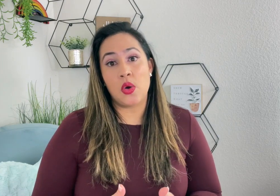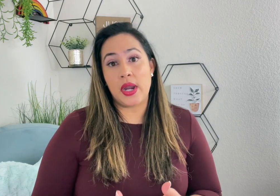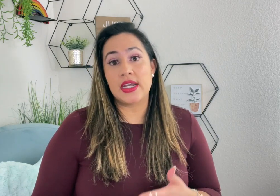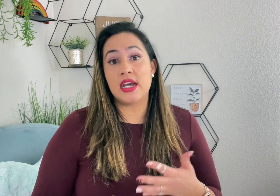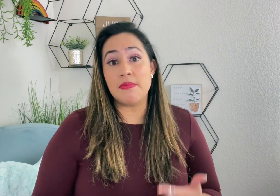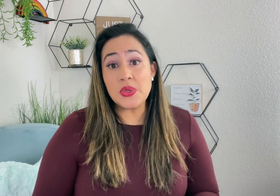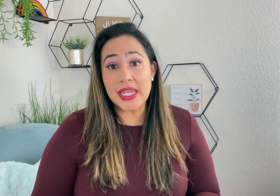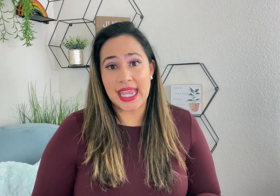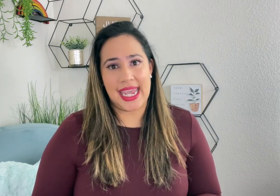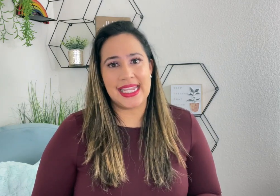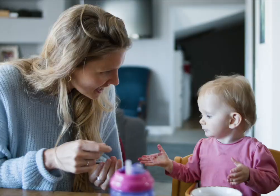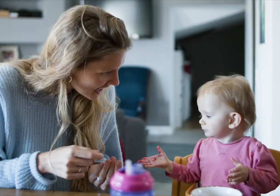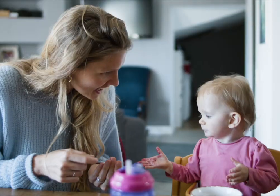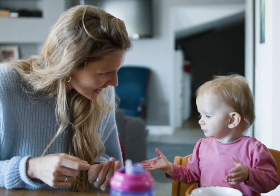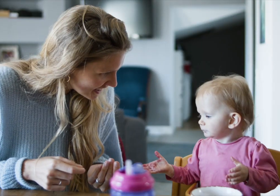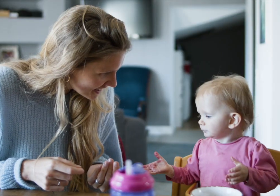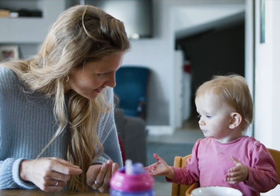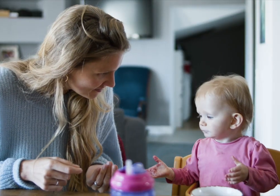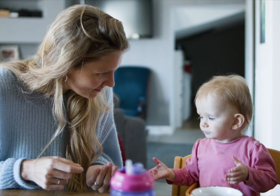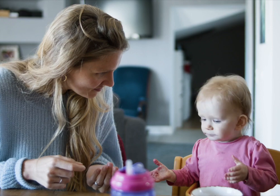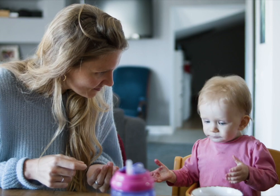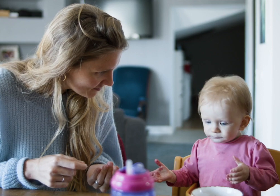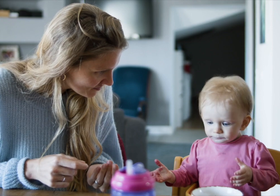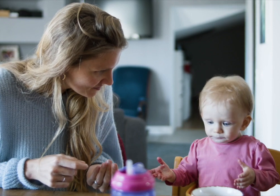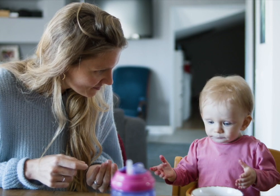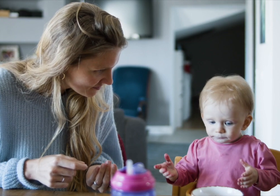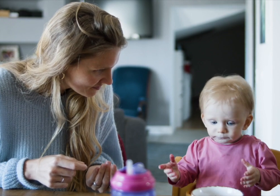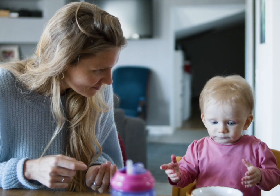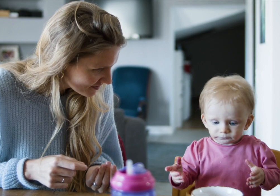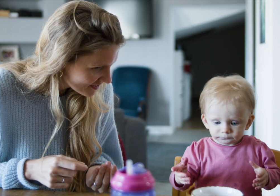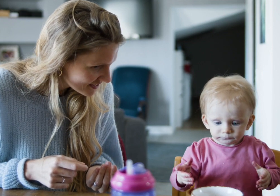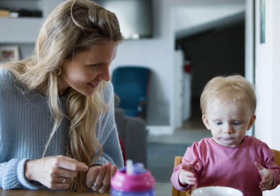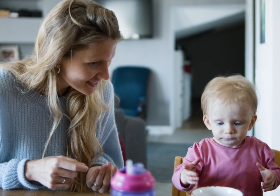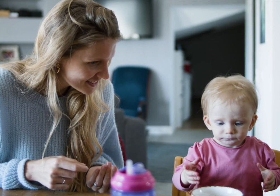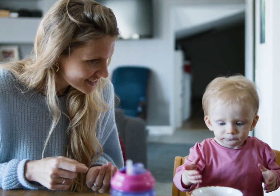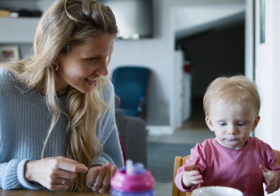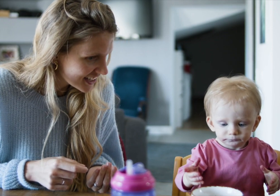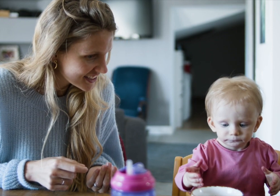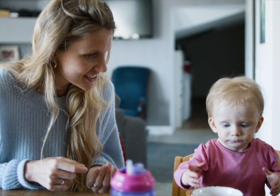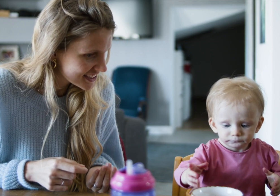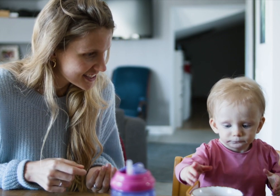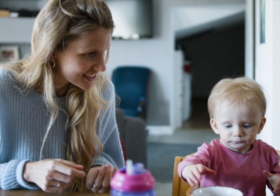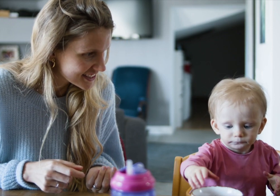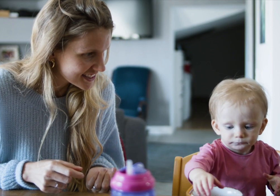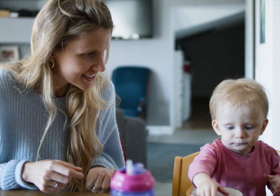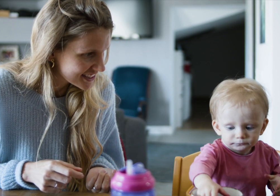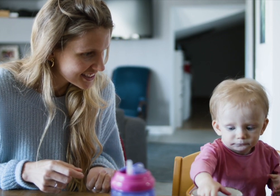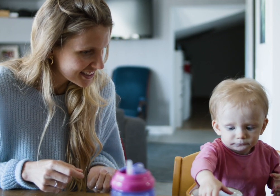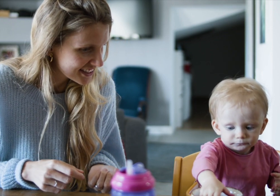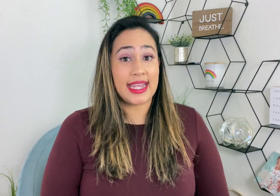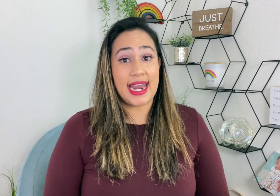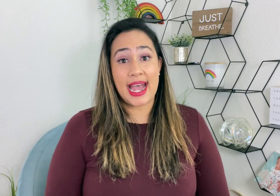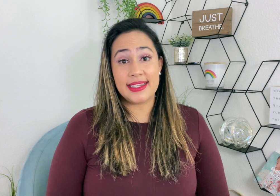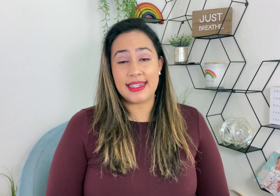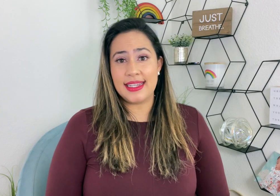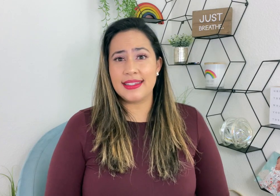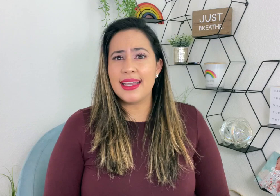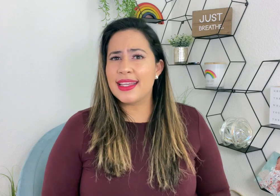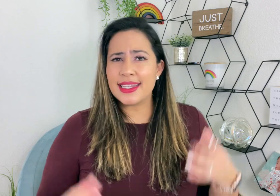way to communicate their wants and needs effectively before speech even develops. Now, the second question that I get asked is, does